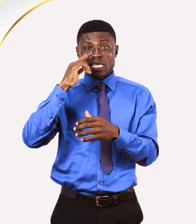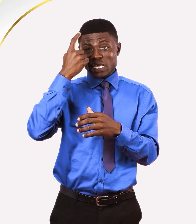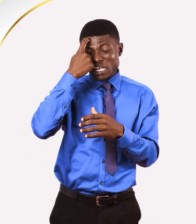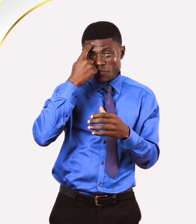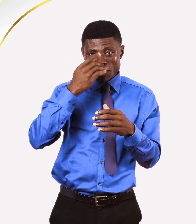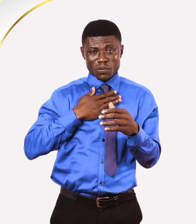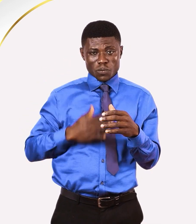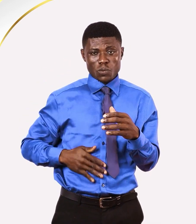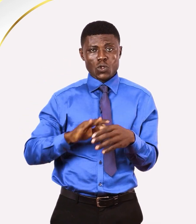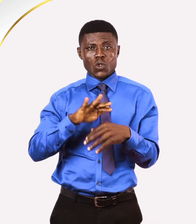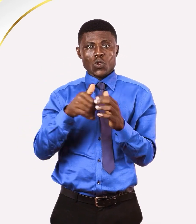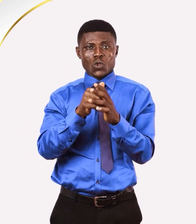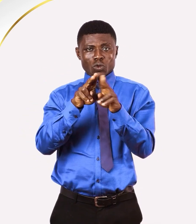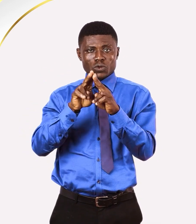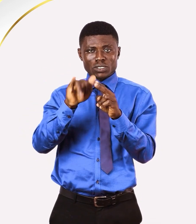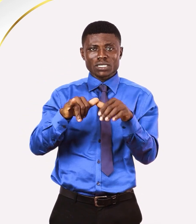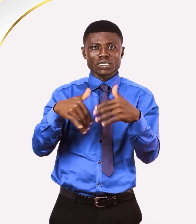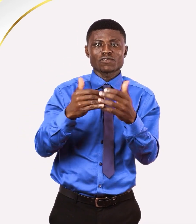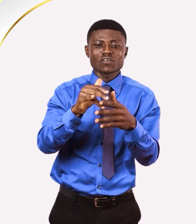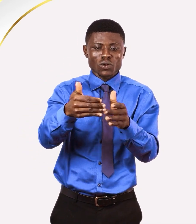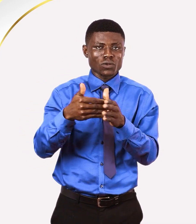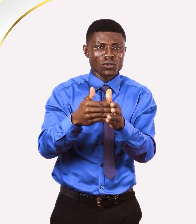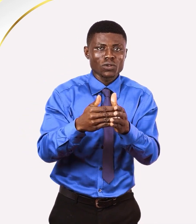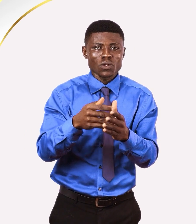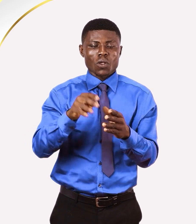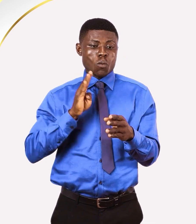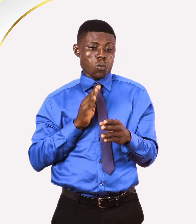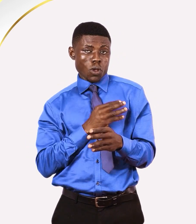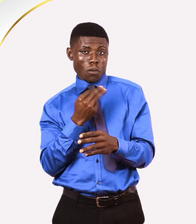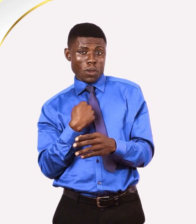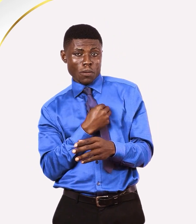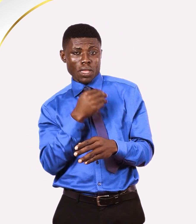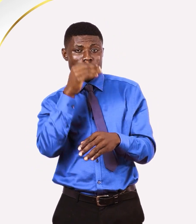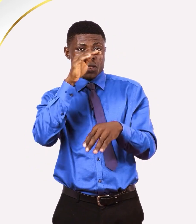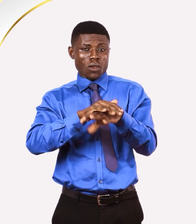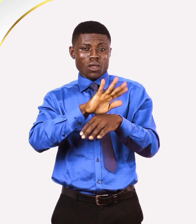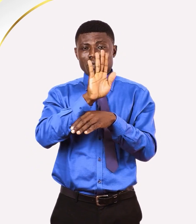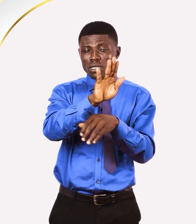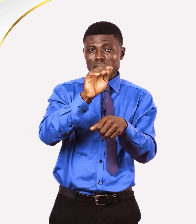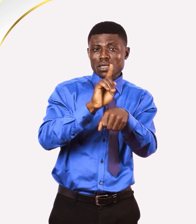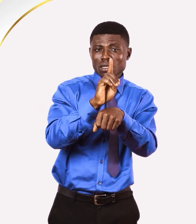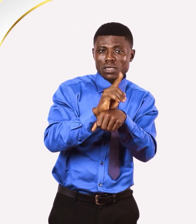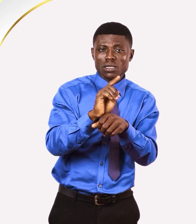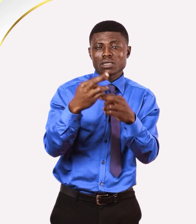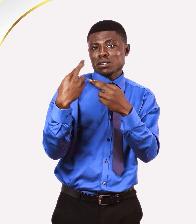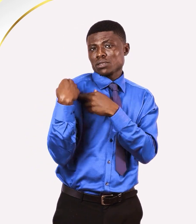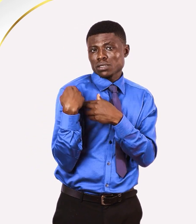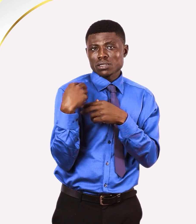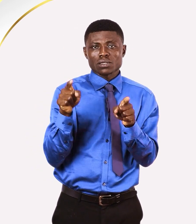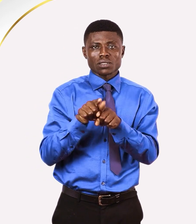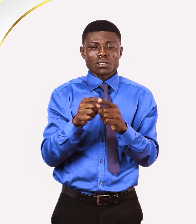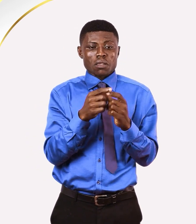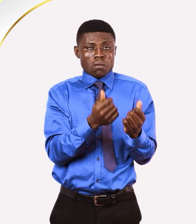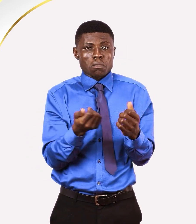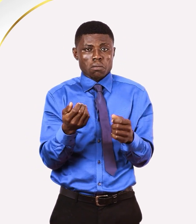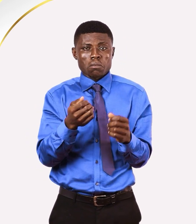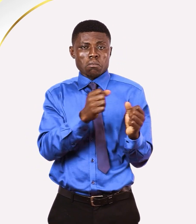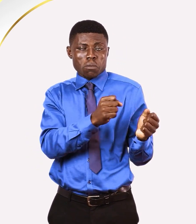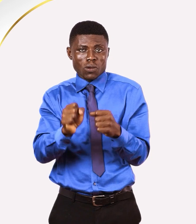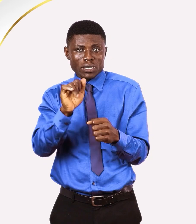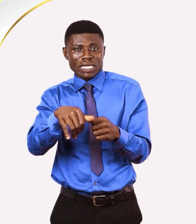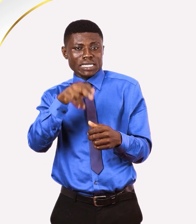body. The unit provides guidance to board members on their duties, responsibilities, and powers